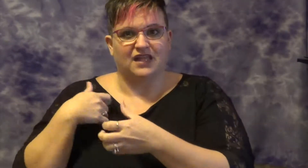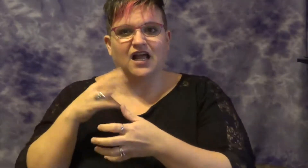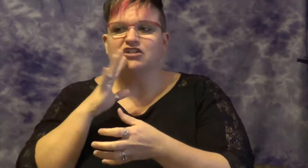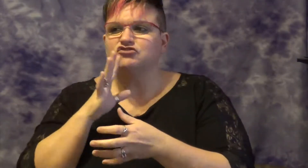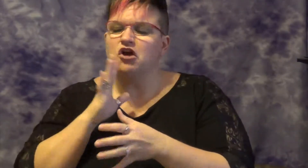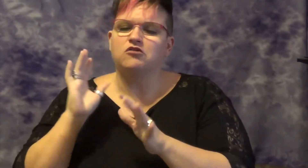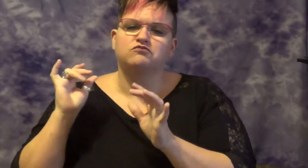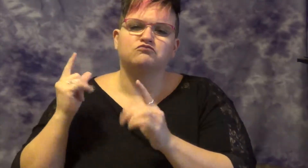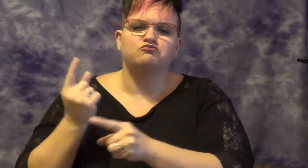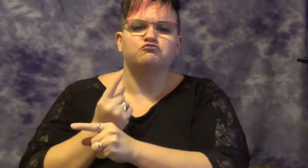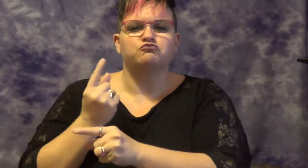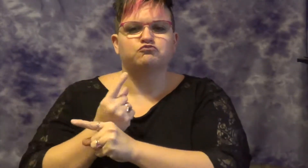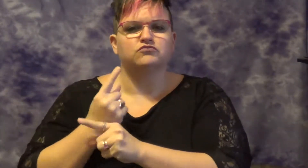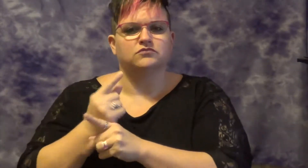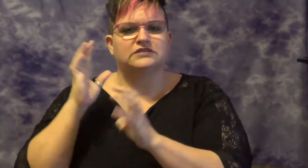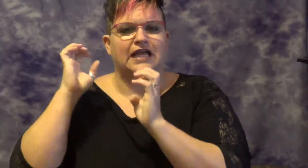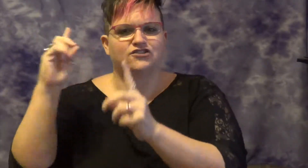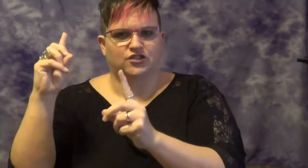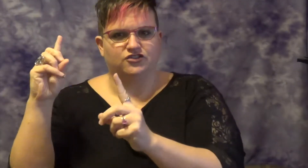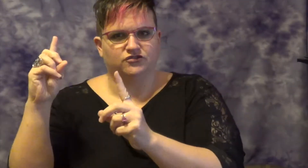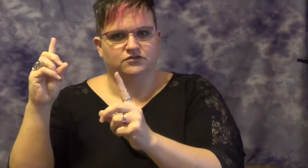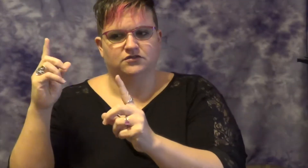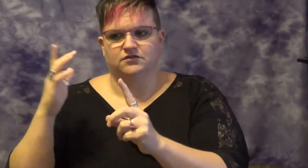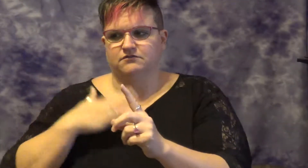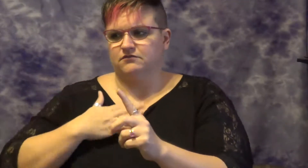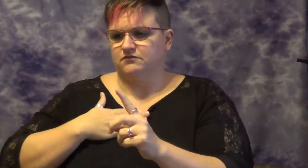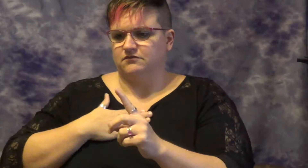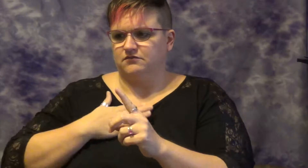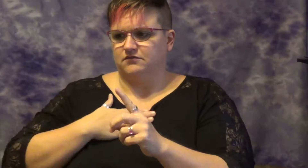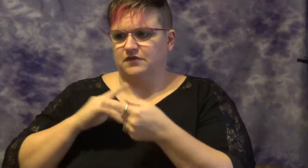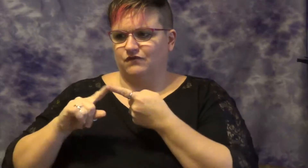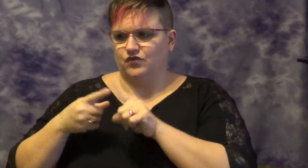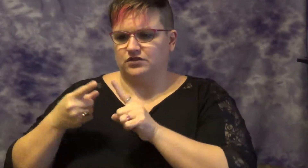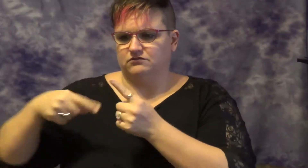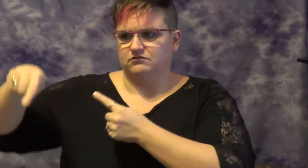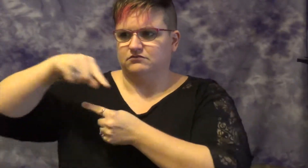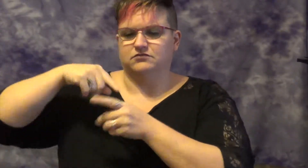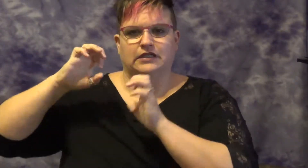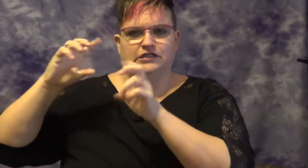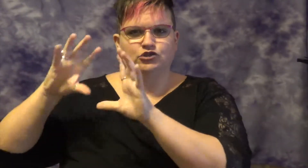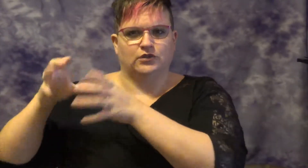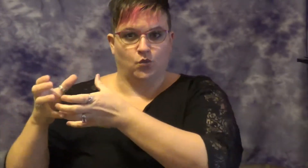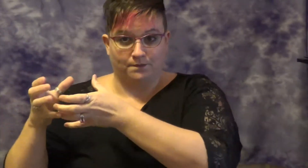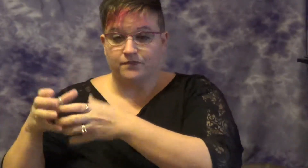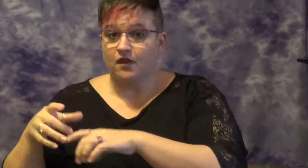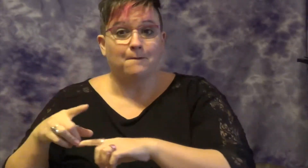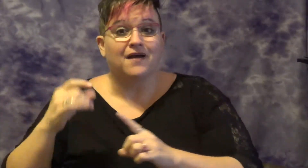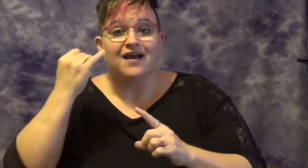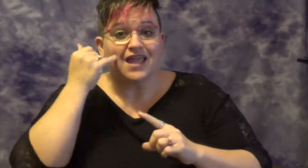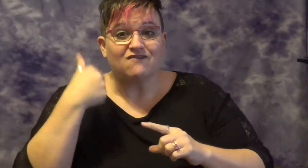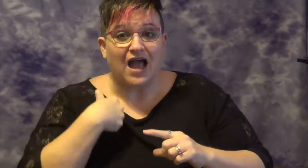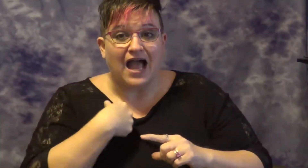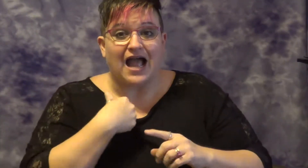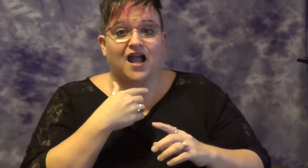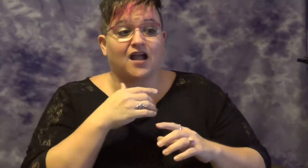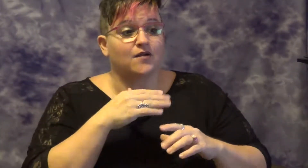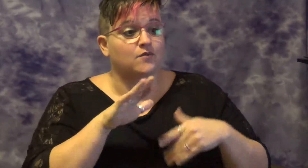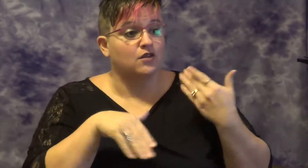your group of educators, your friends that are just in my business world, they're all cohorts, right? But if